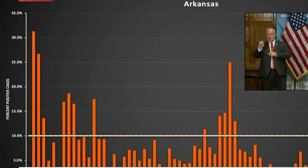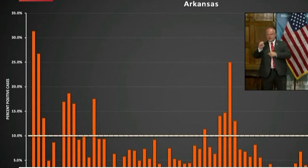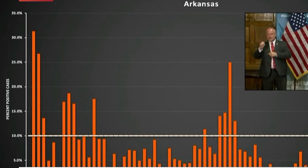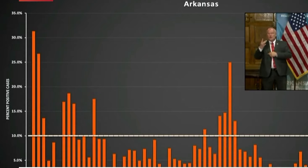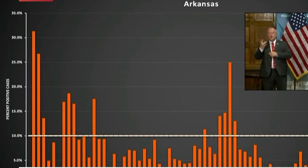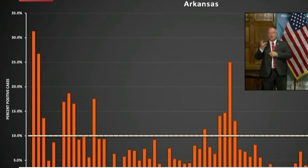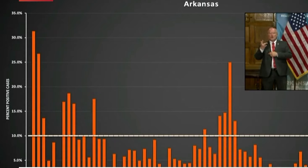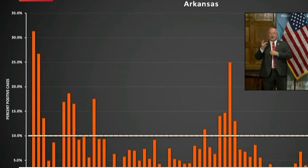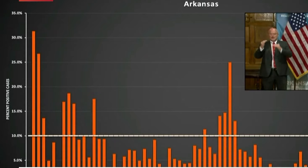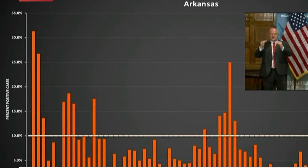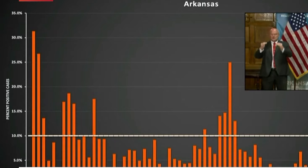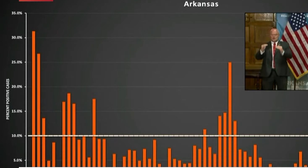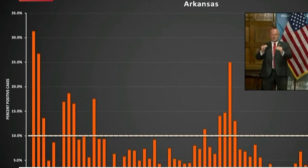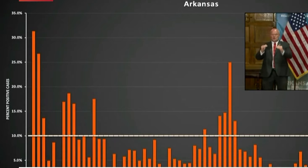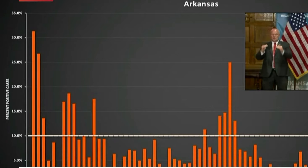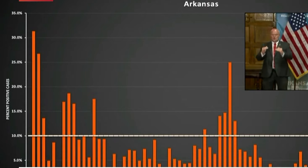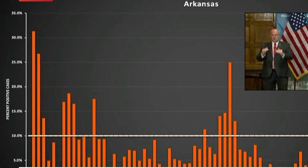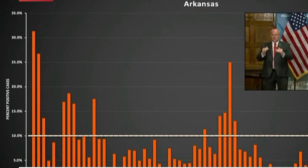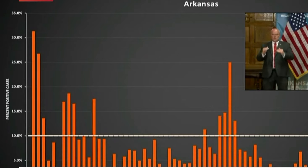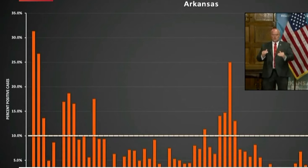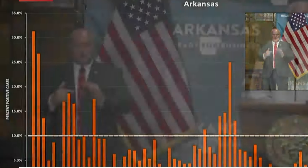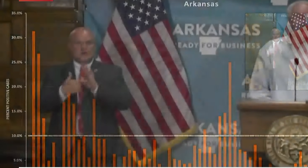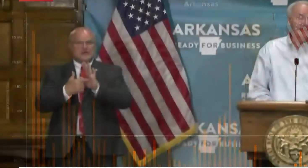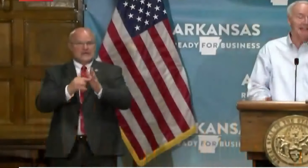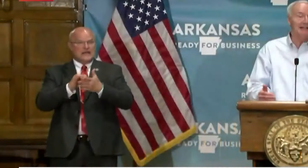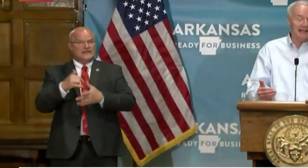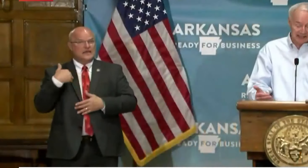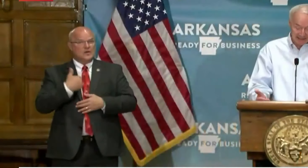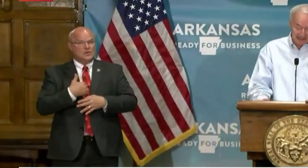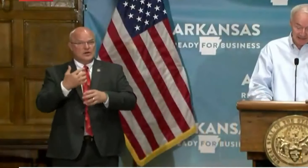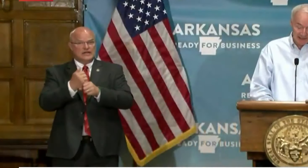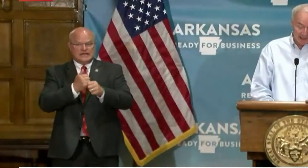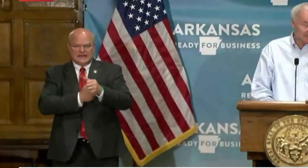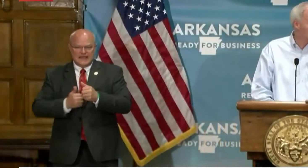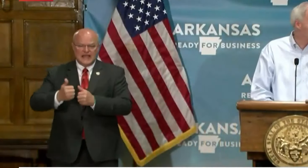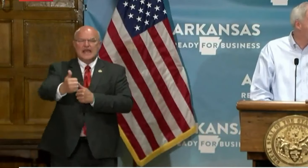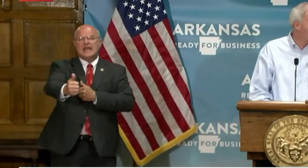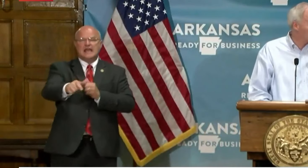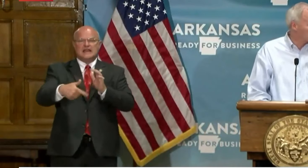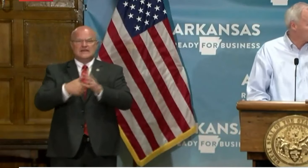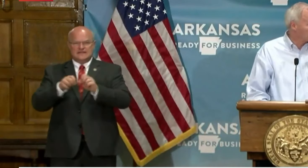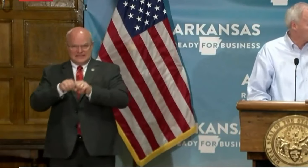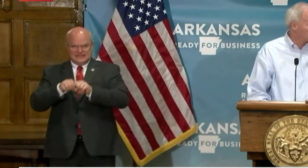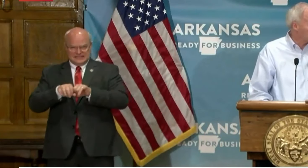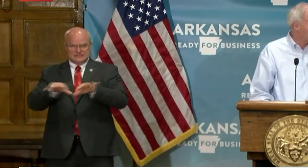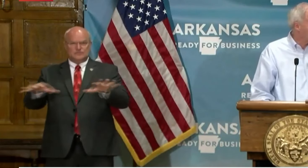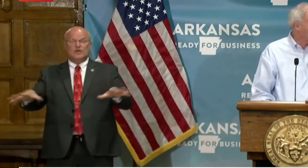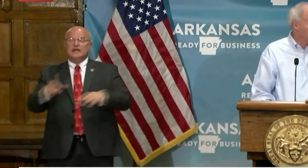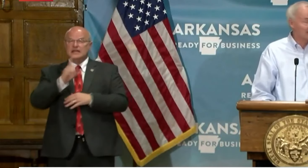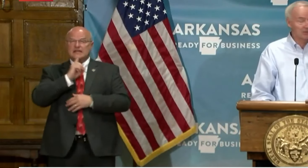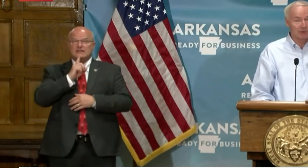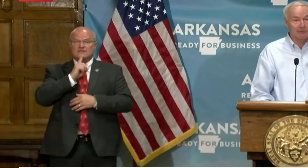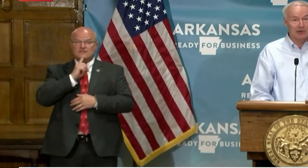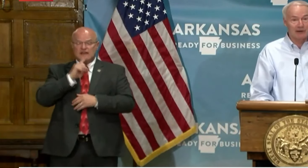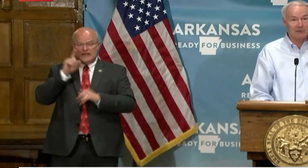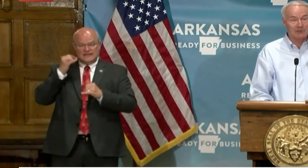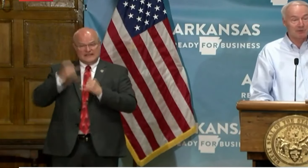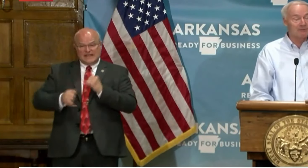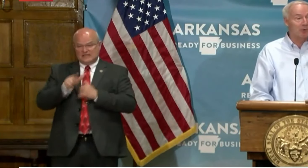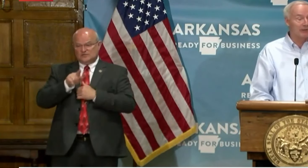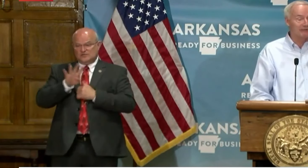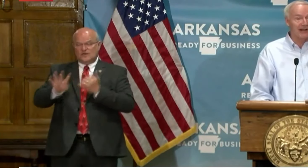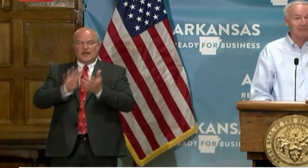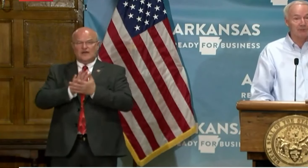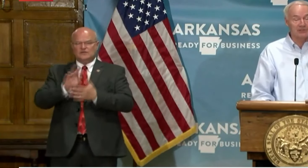the low rate indicates that we're getting ahead of the spread. In fact, the last 24 hours